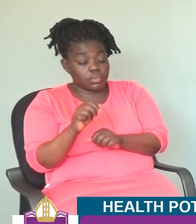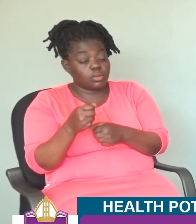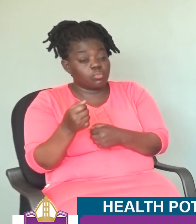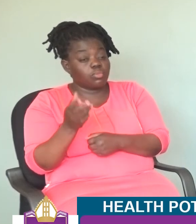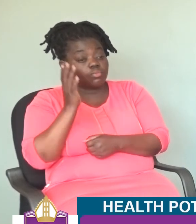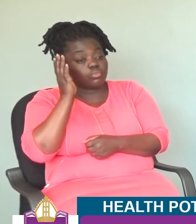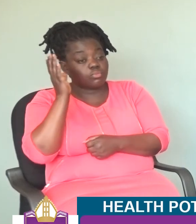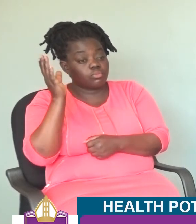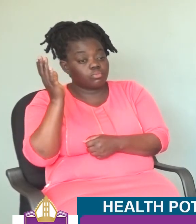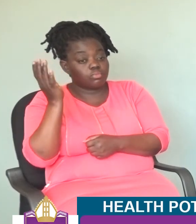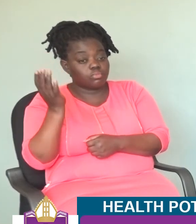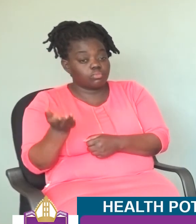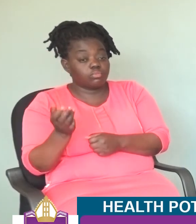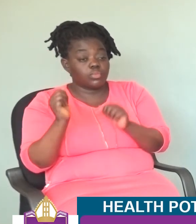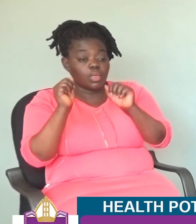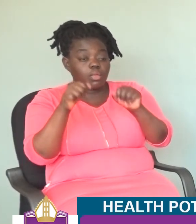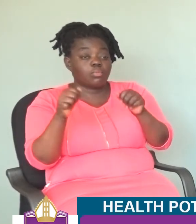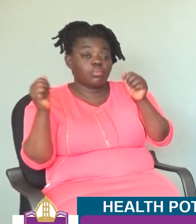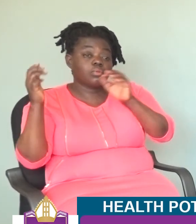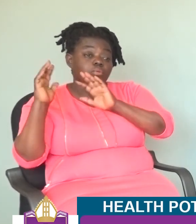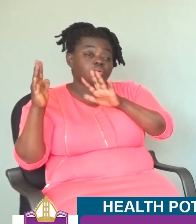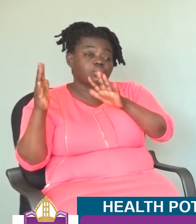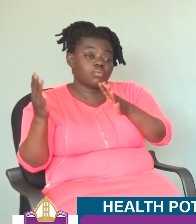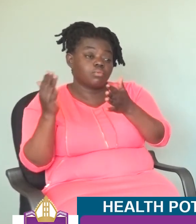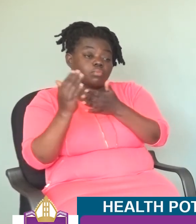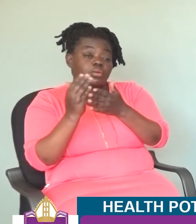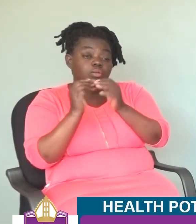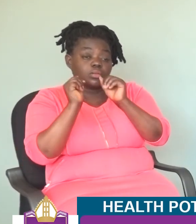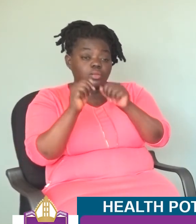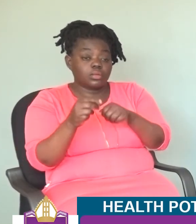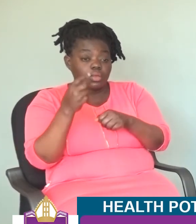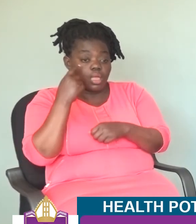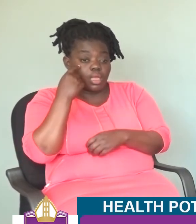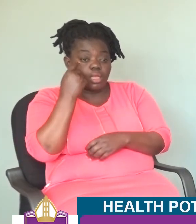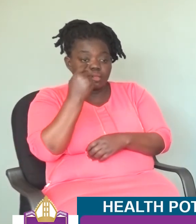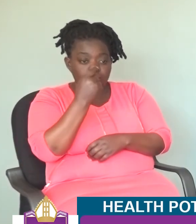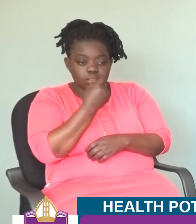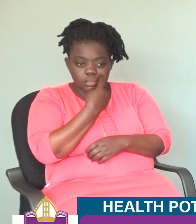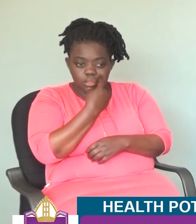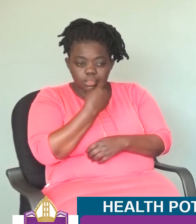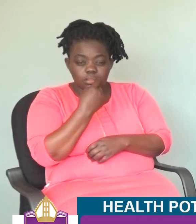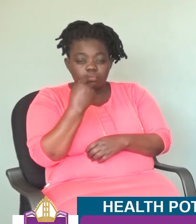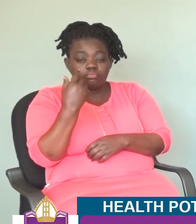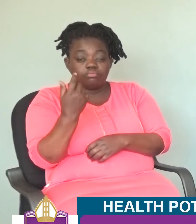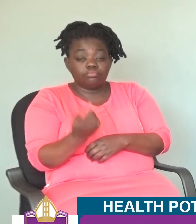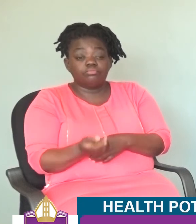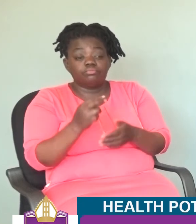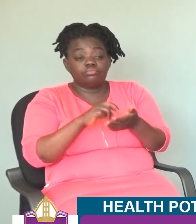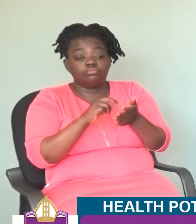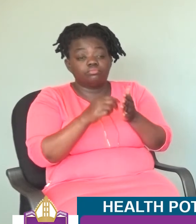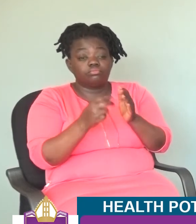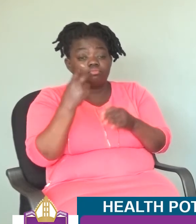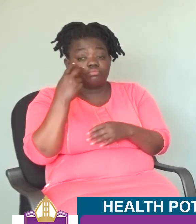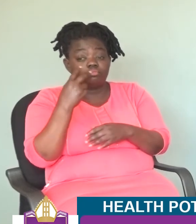Yes, exactly. So they are able to appreciate that because they can actually see. And so vision itself